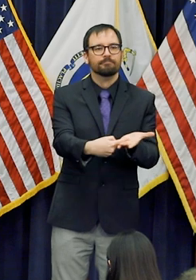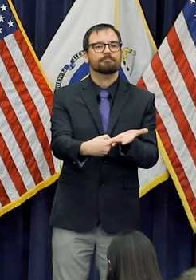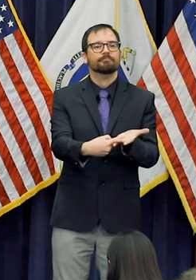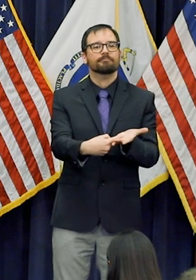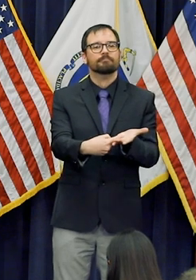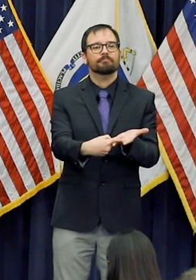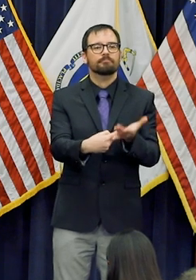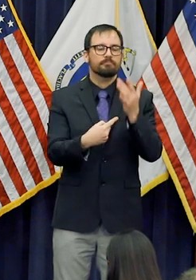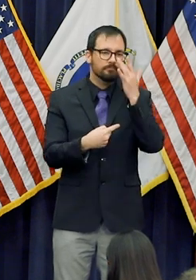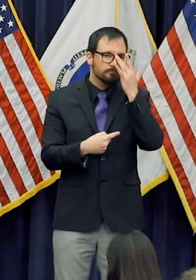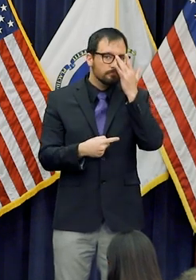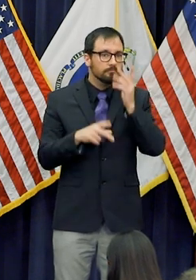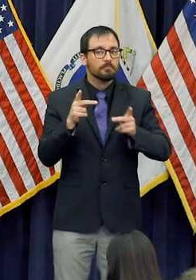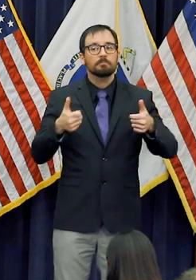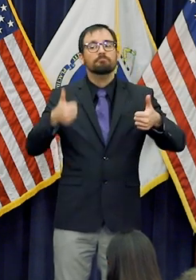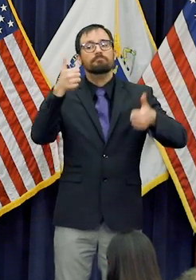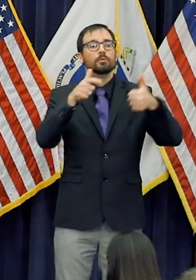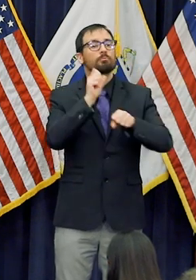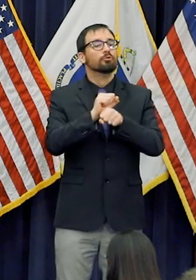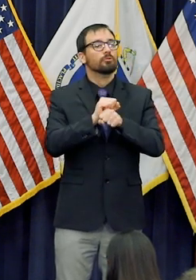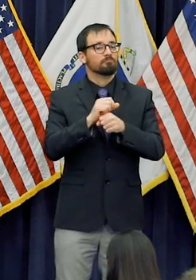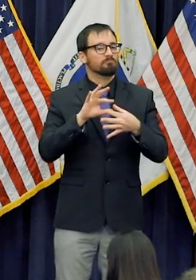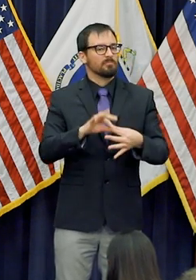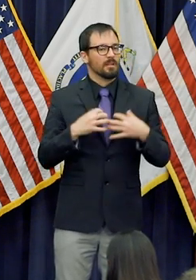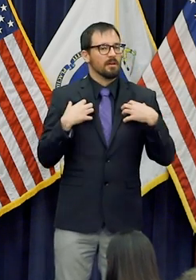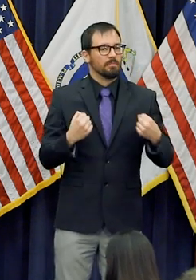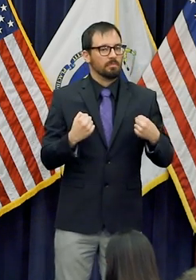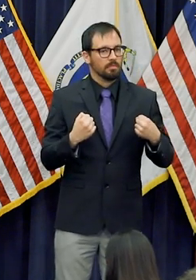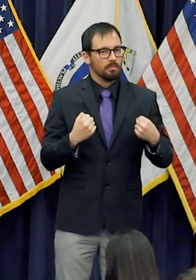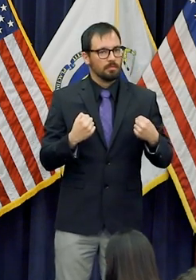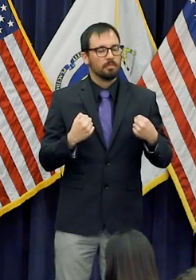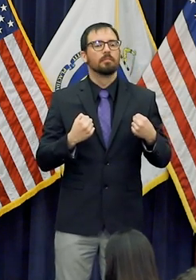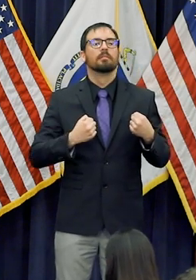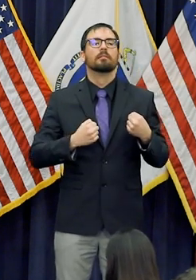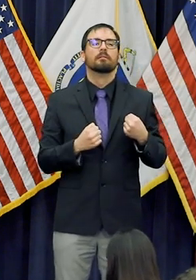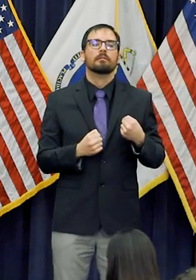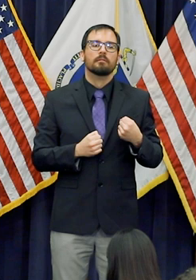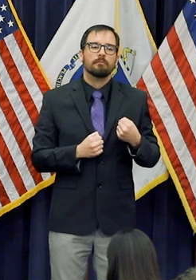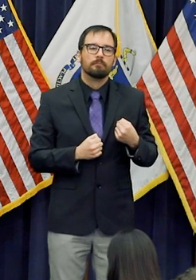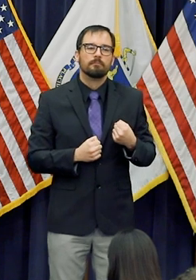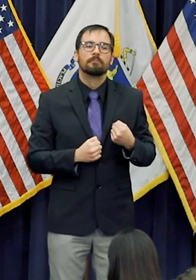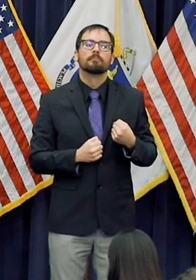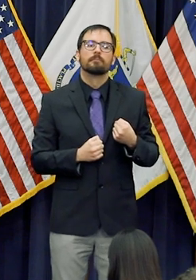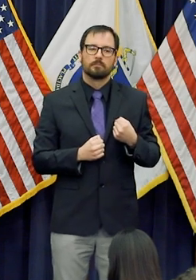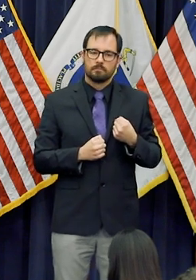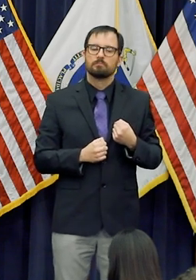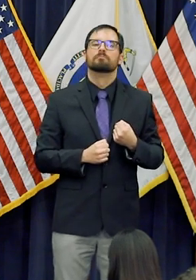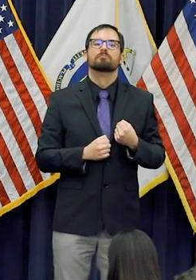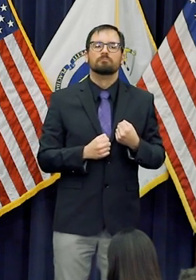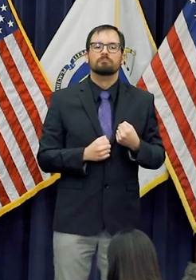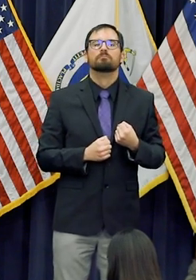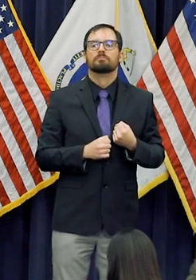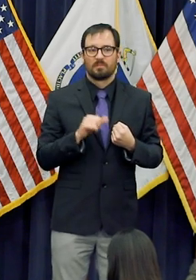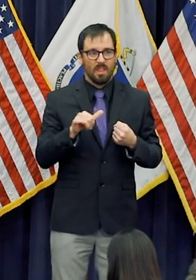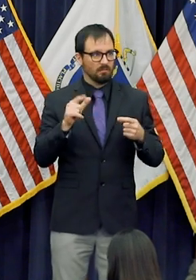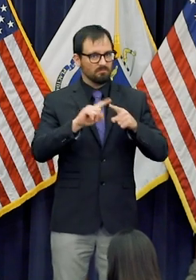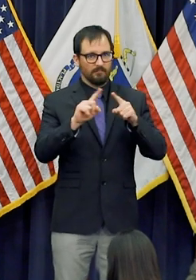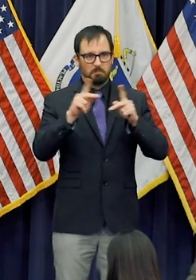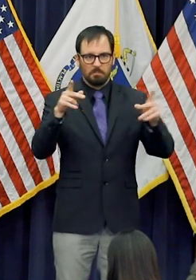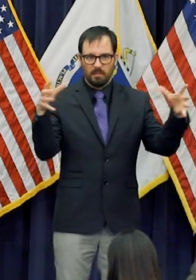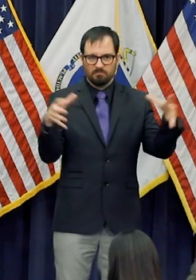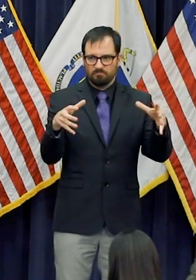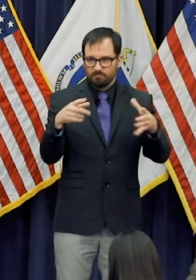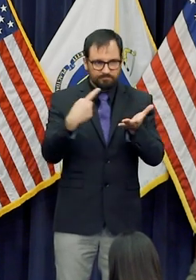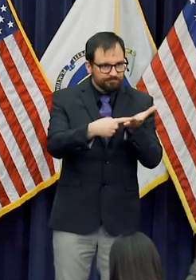Massachusetts Association of Health Boards, the Metropolitan Planning Council, and the Central Mass Regional Planning Commission, the